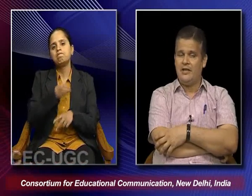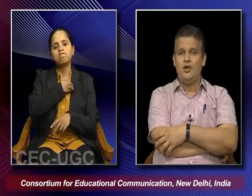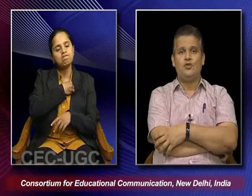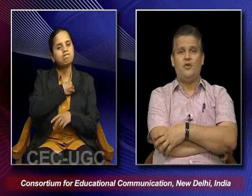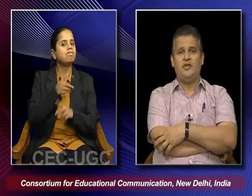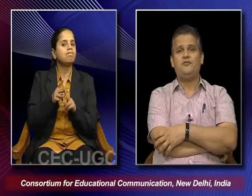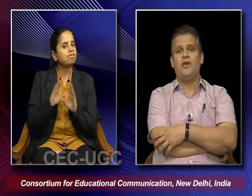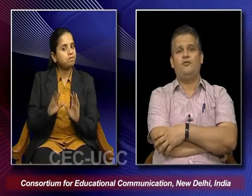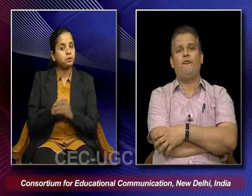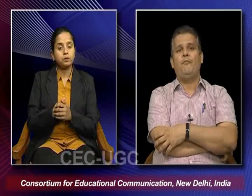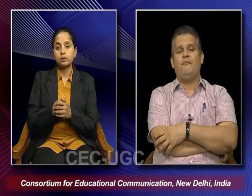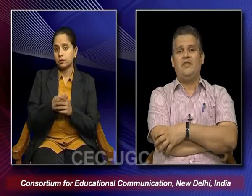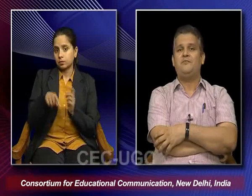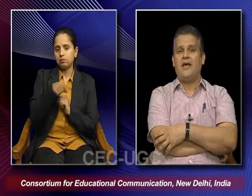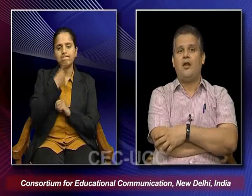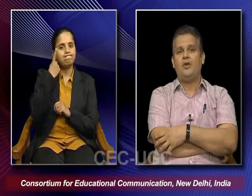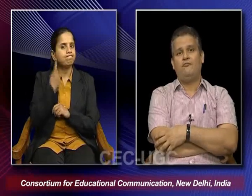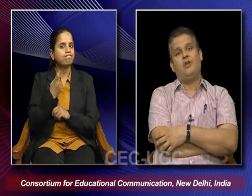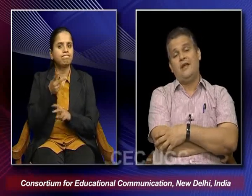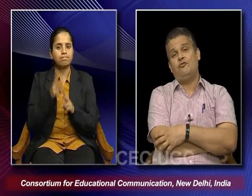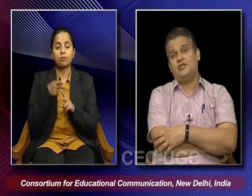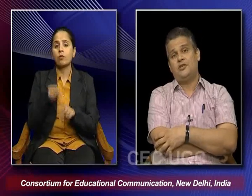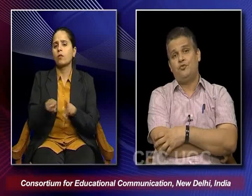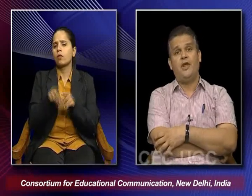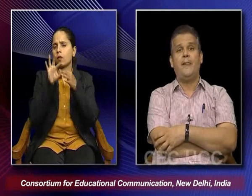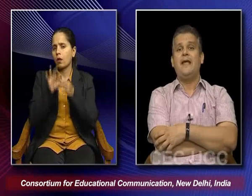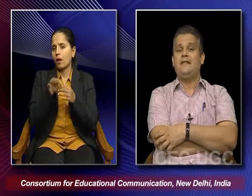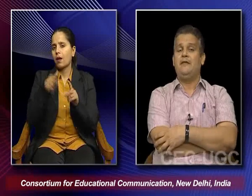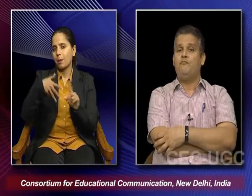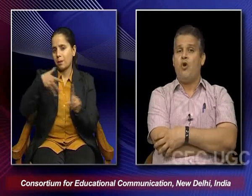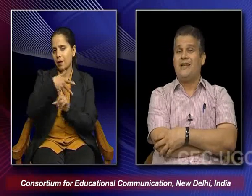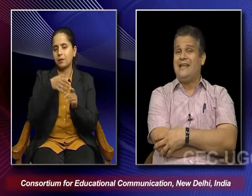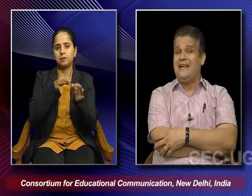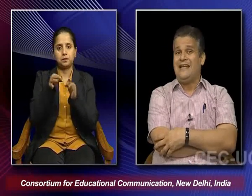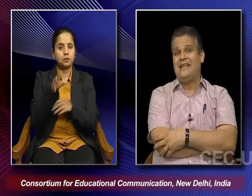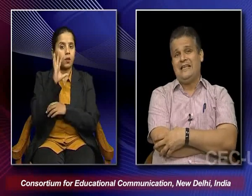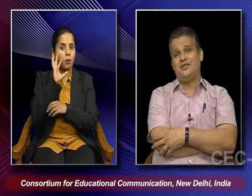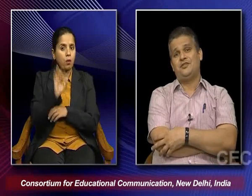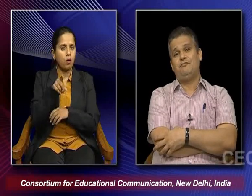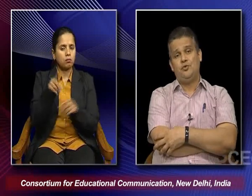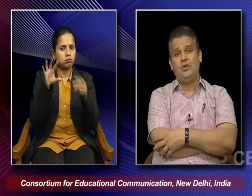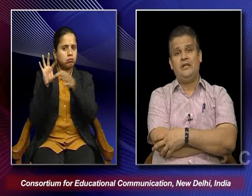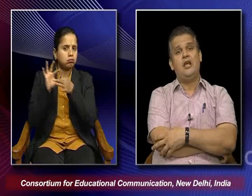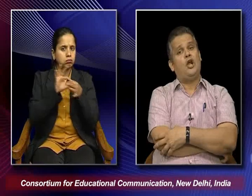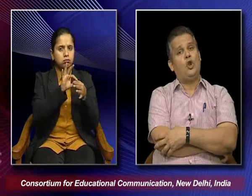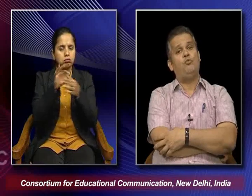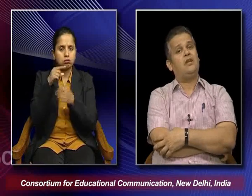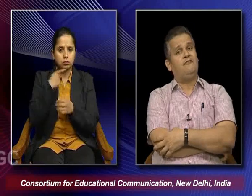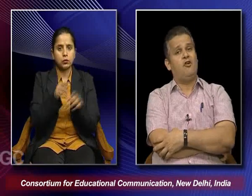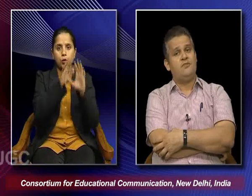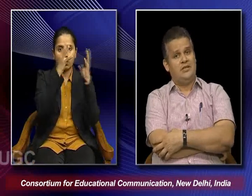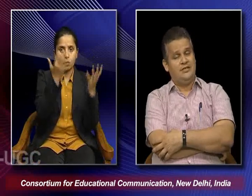living. So in this way, with this background, I would like to discuss today the important interlinkages between